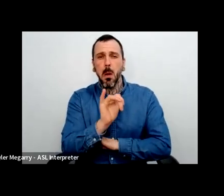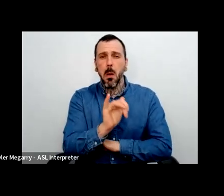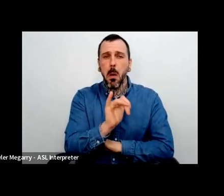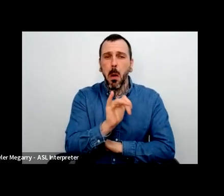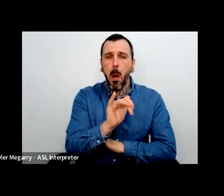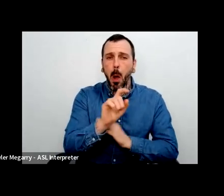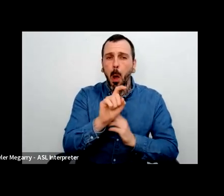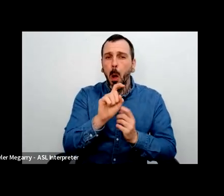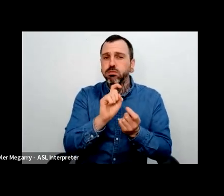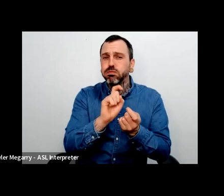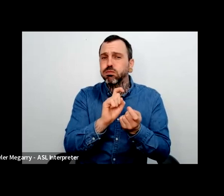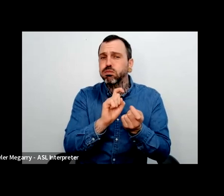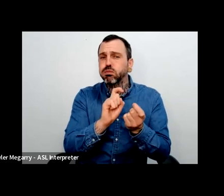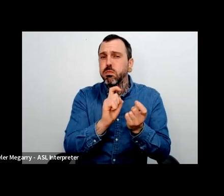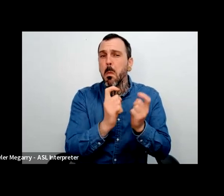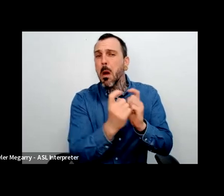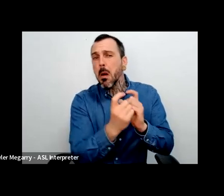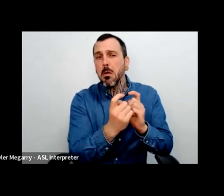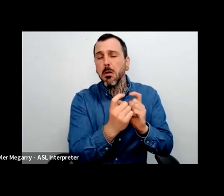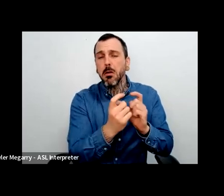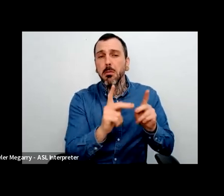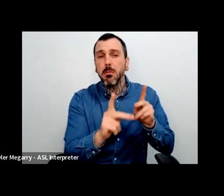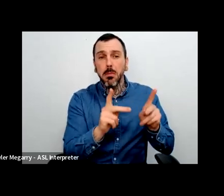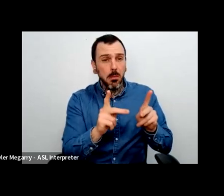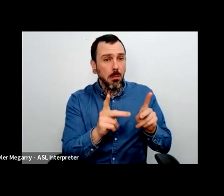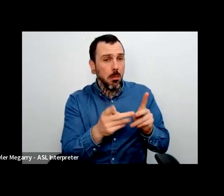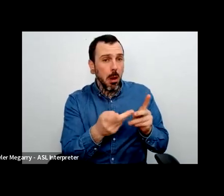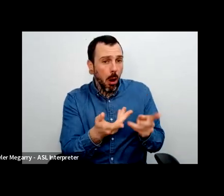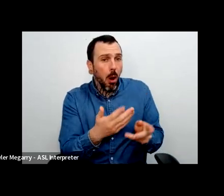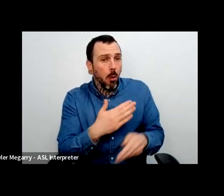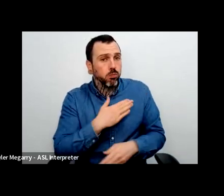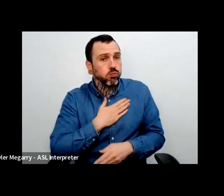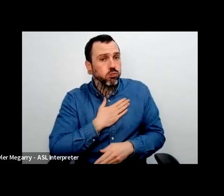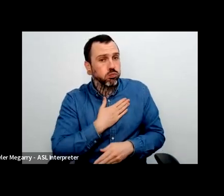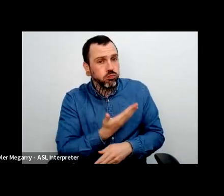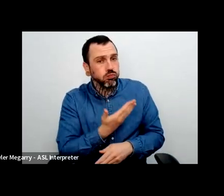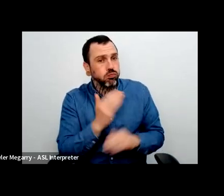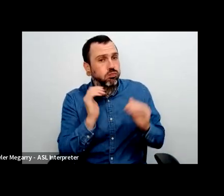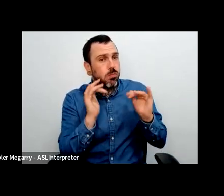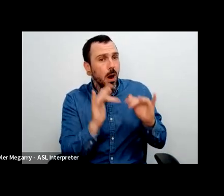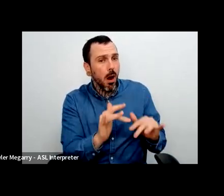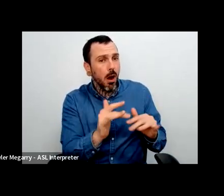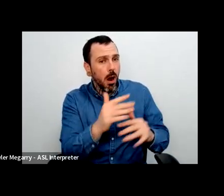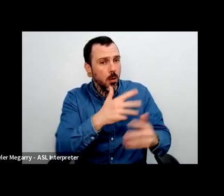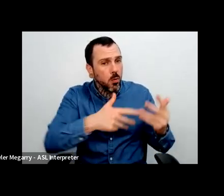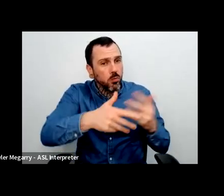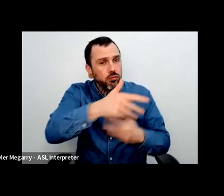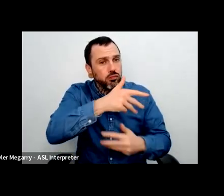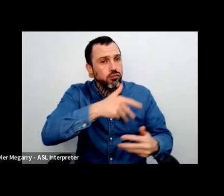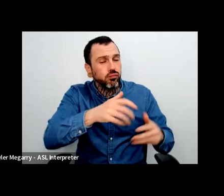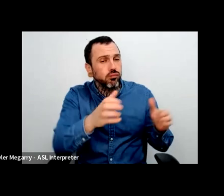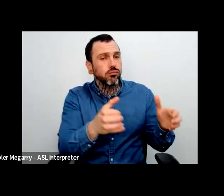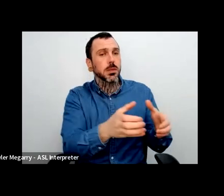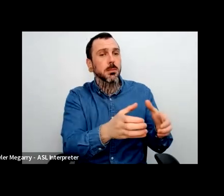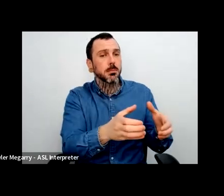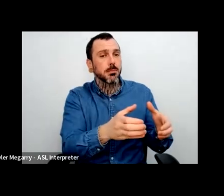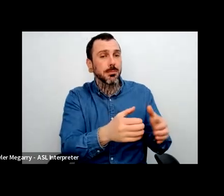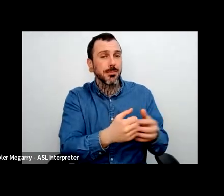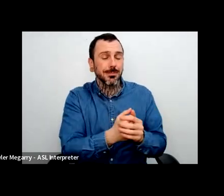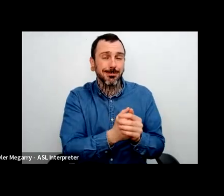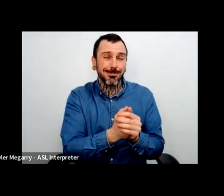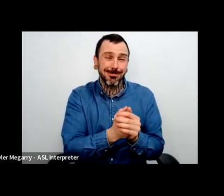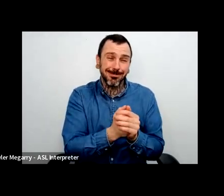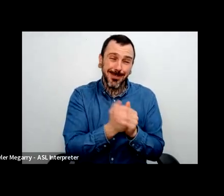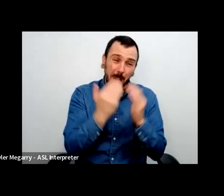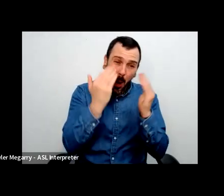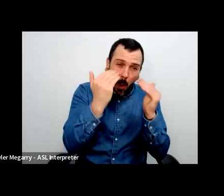as afraid to gather. I'm hoping that trend continues.